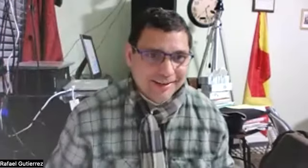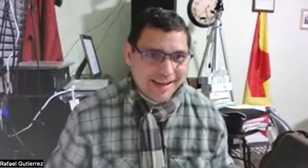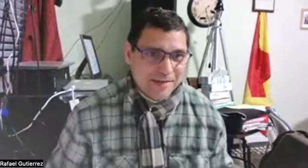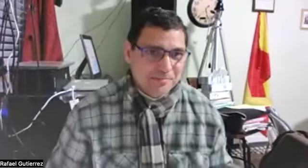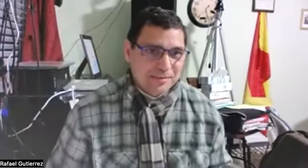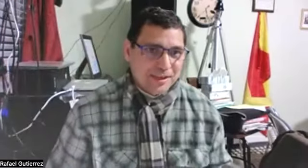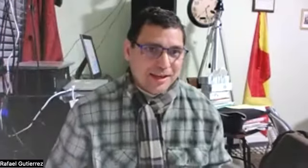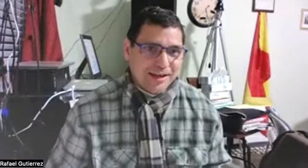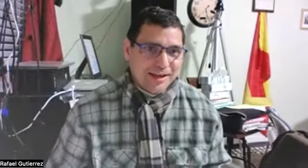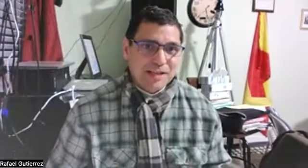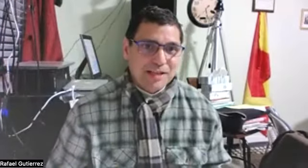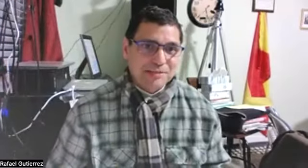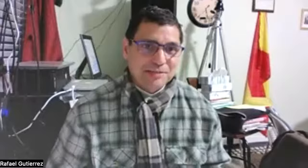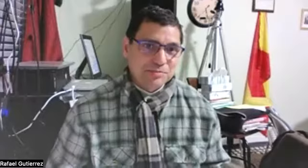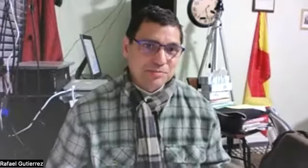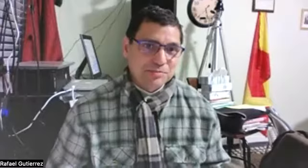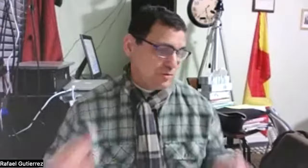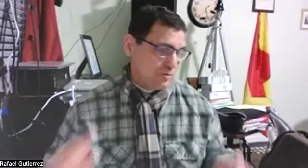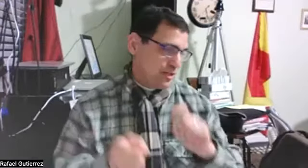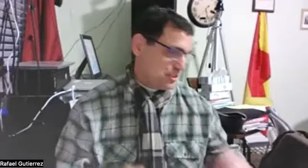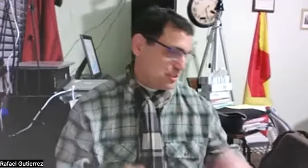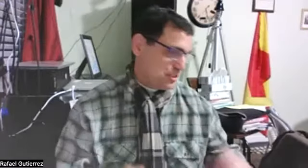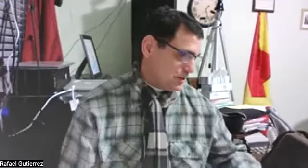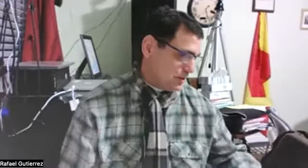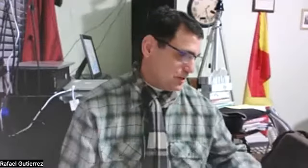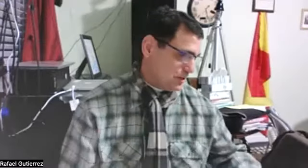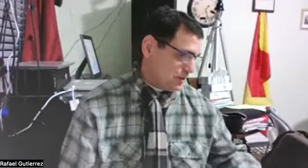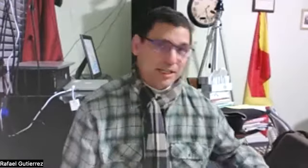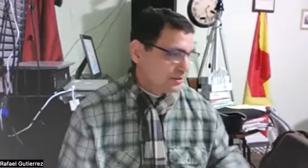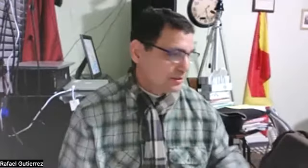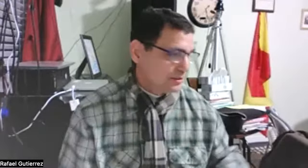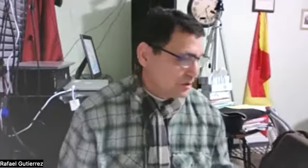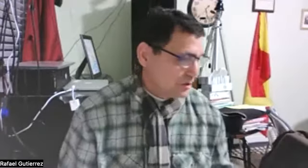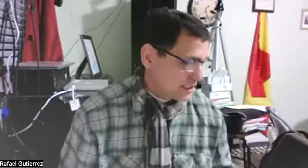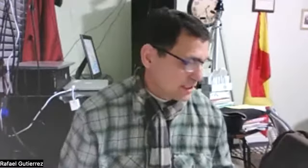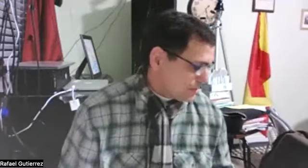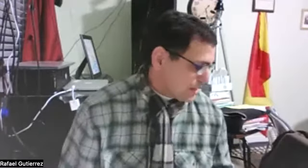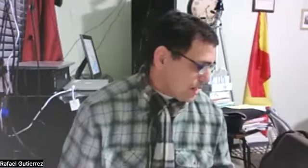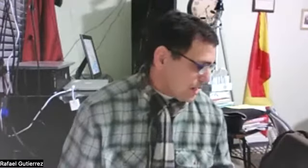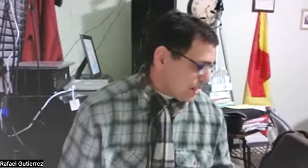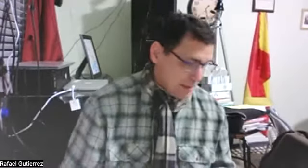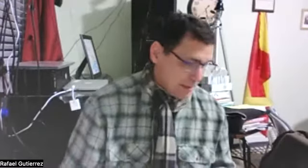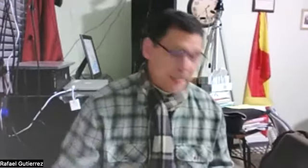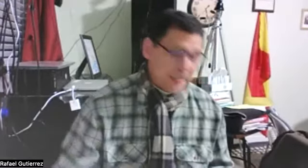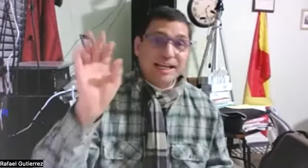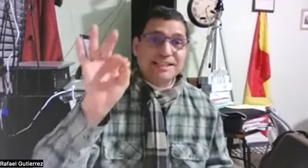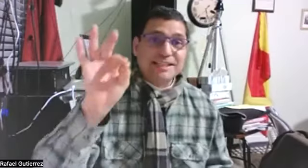Okay. Okay, we have 10 minutes before we switch to another section for 40 minutes. Okay, page